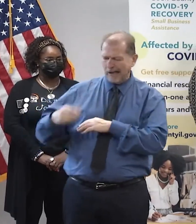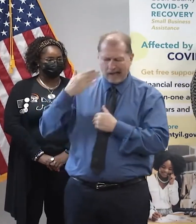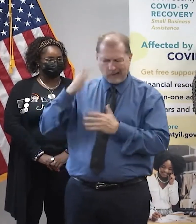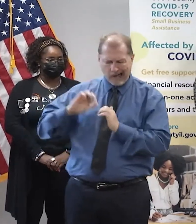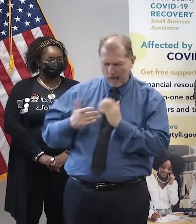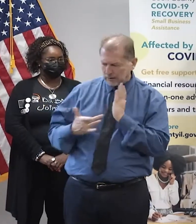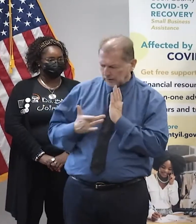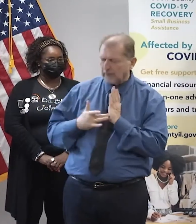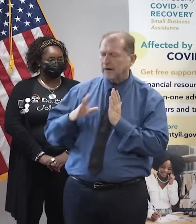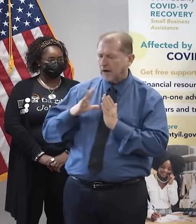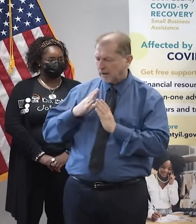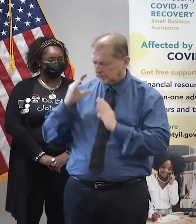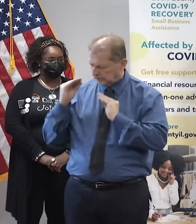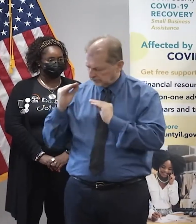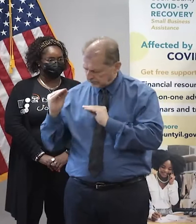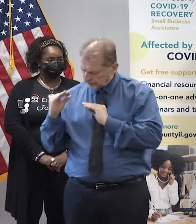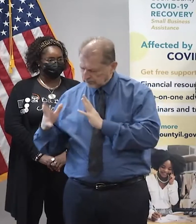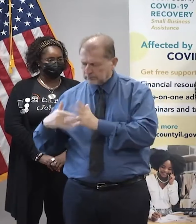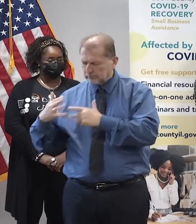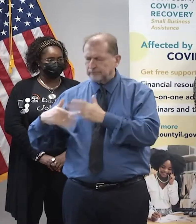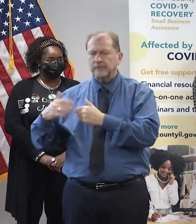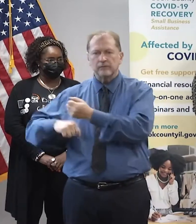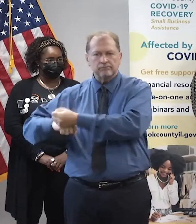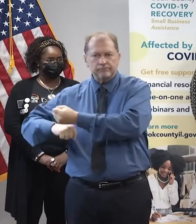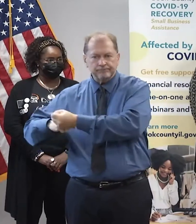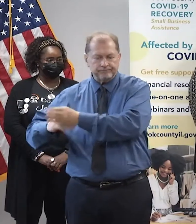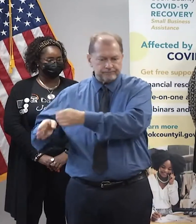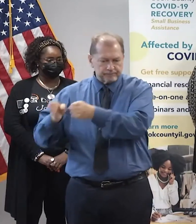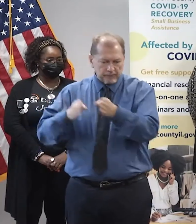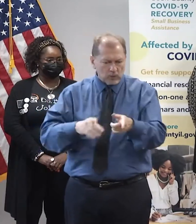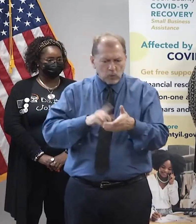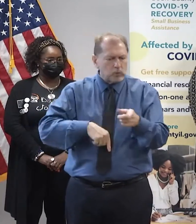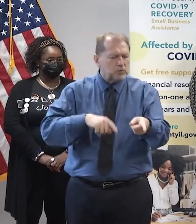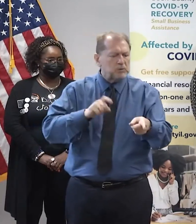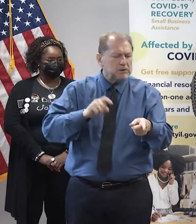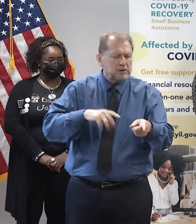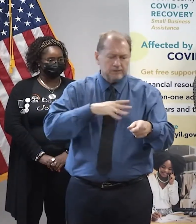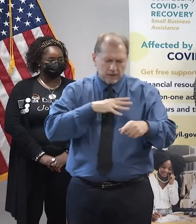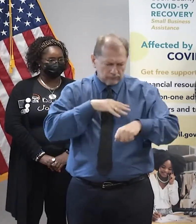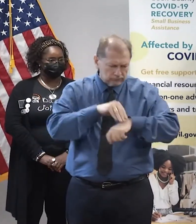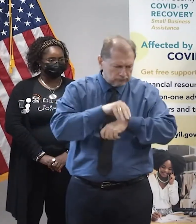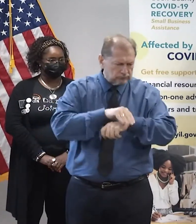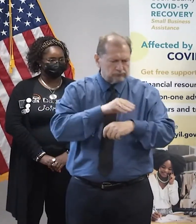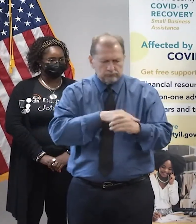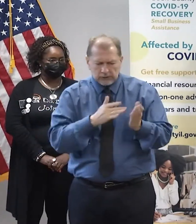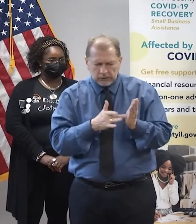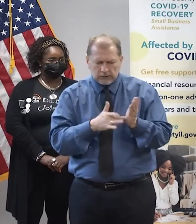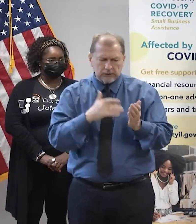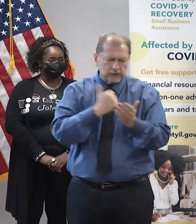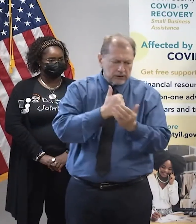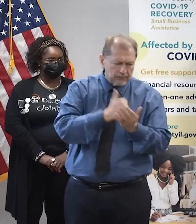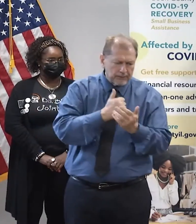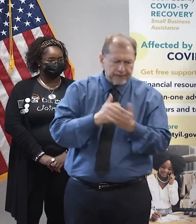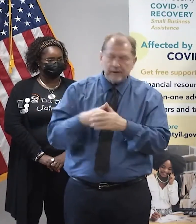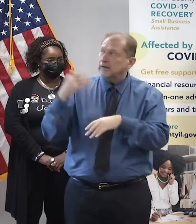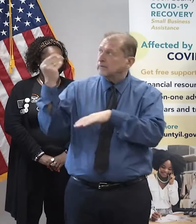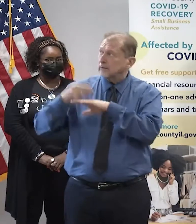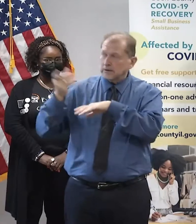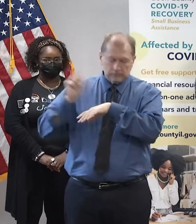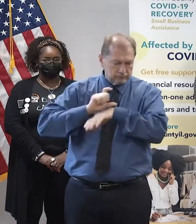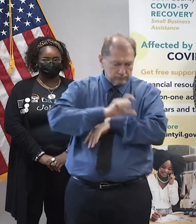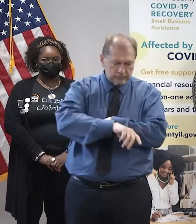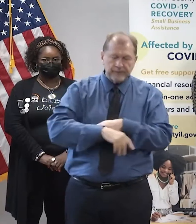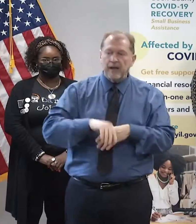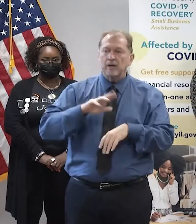rolling up our sleeves, and being there alongside their adventure. And we quickly mobilized local partners,